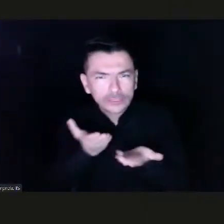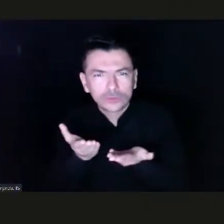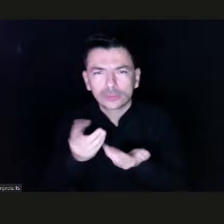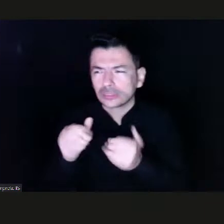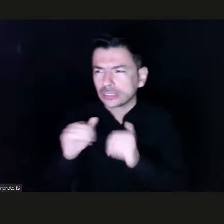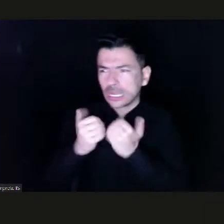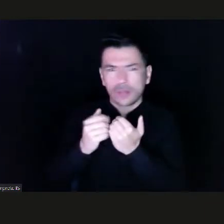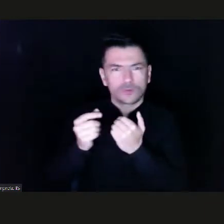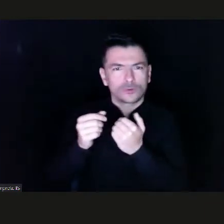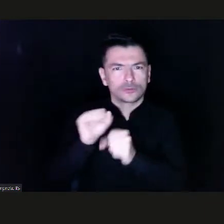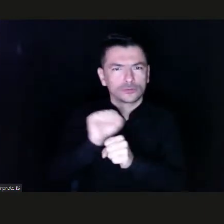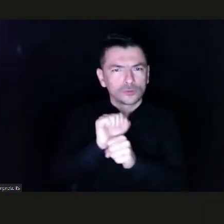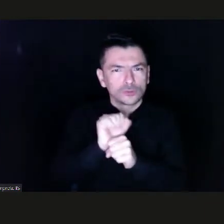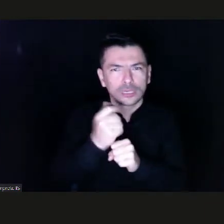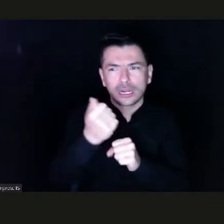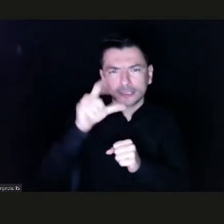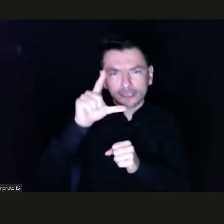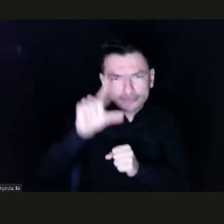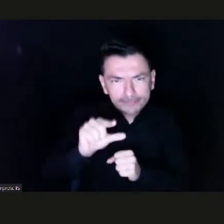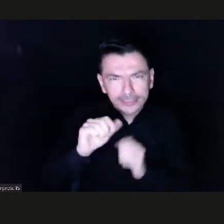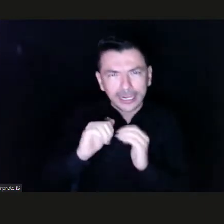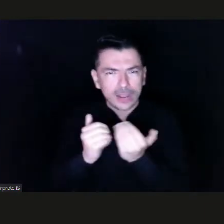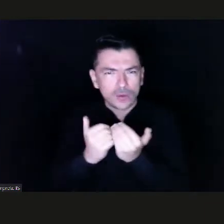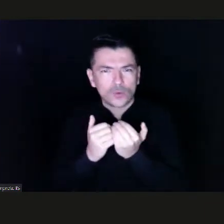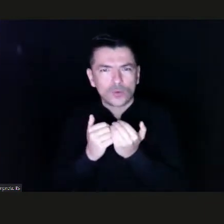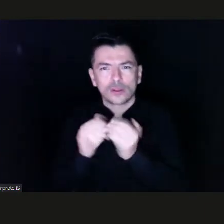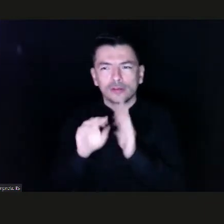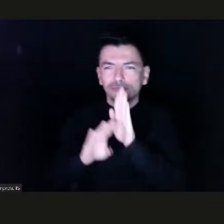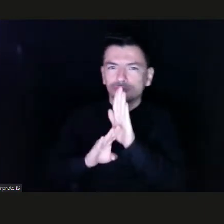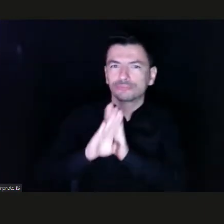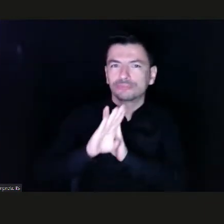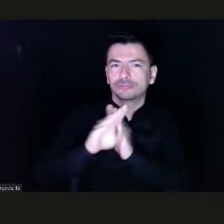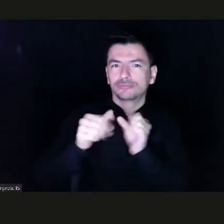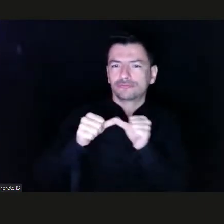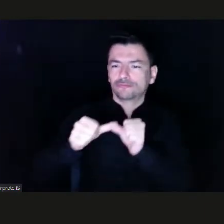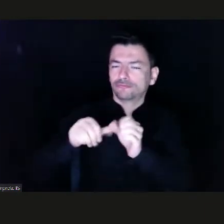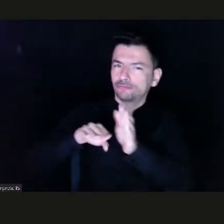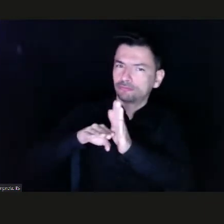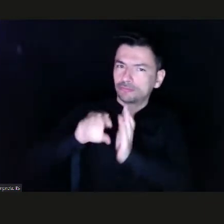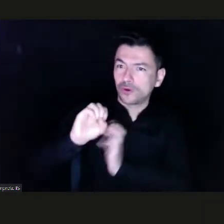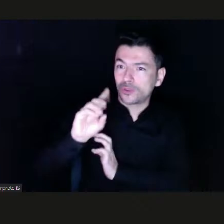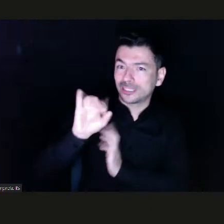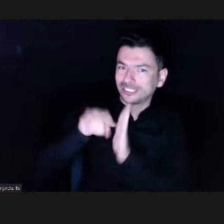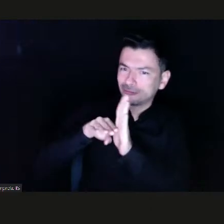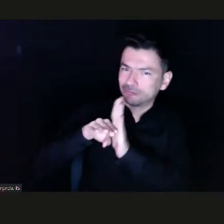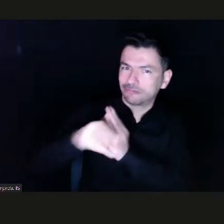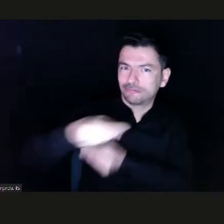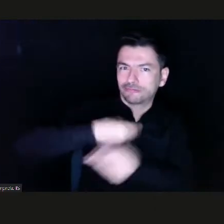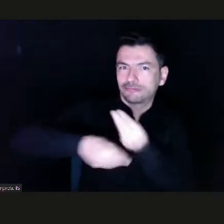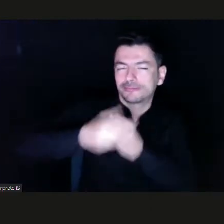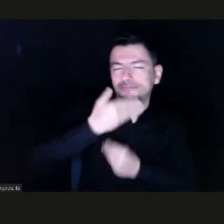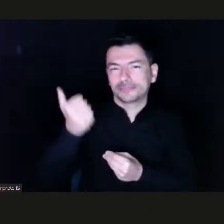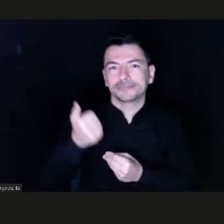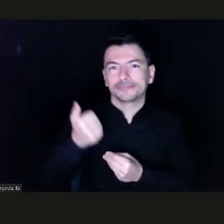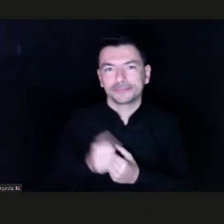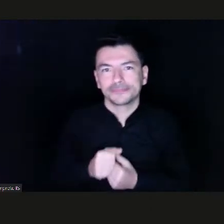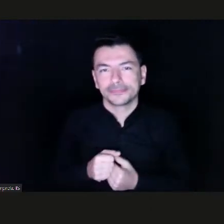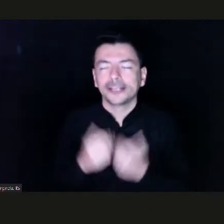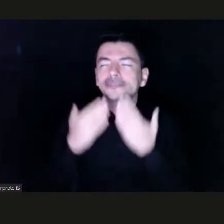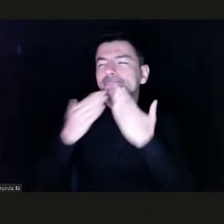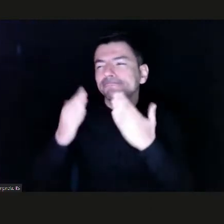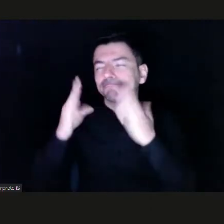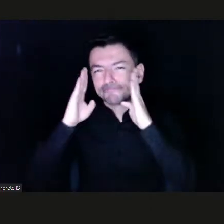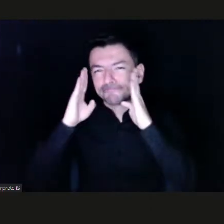Thank you so much for your presentation as well. Of course, stressing there the importance for countries to follow a balanced growth